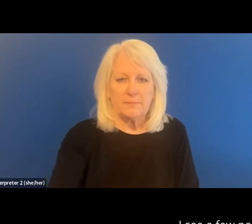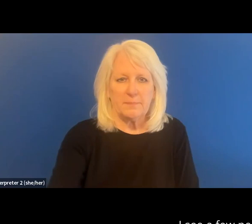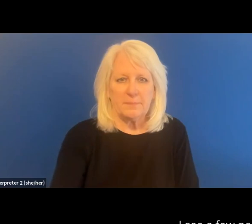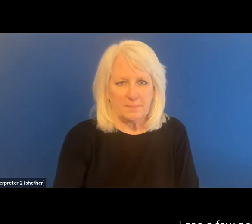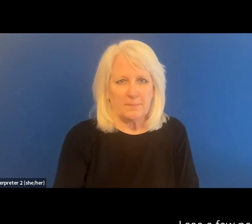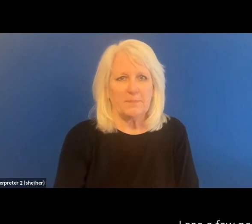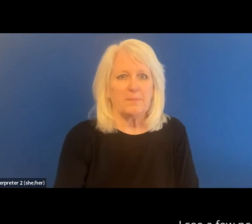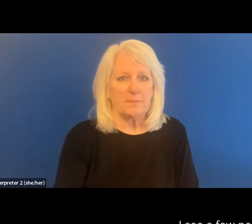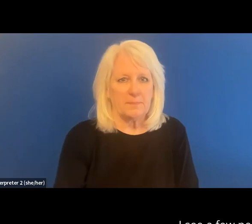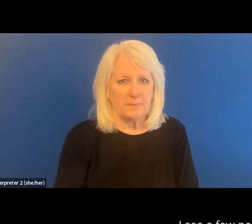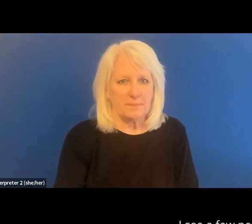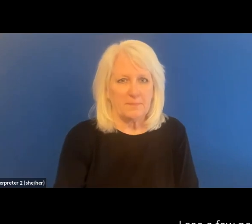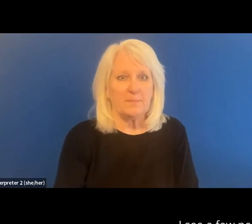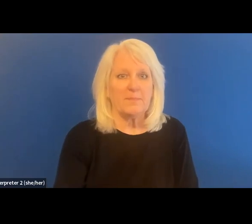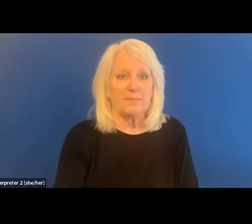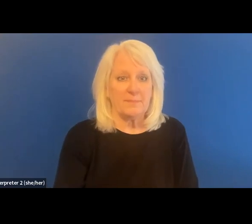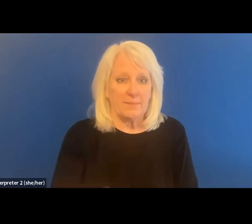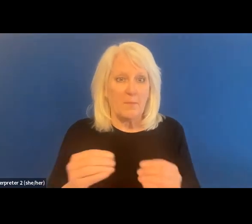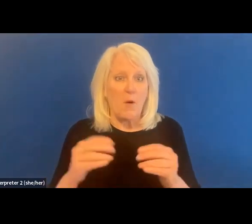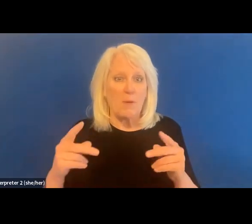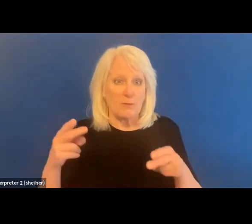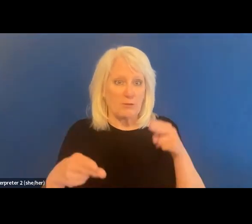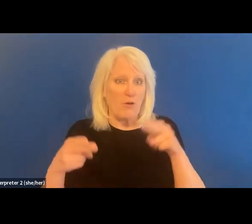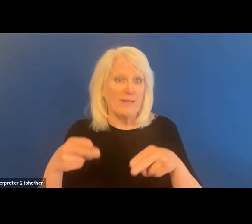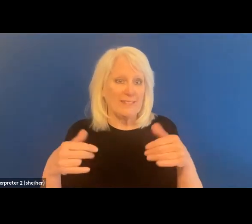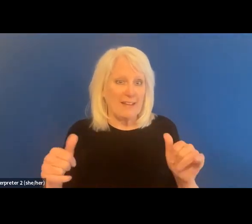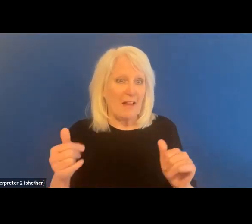I see a few people still trickling in.